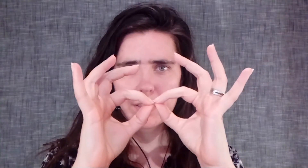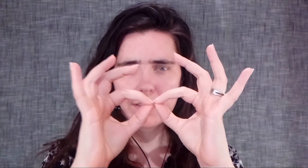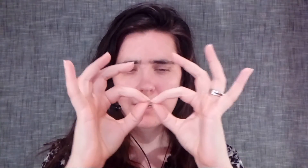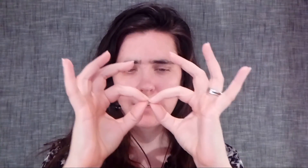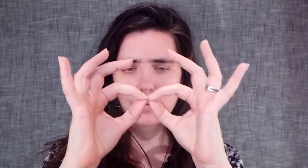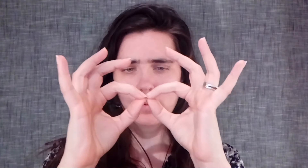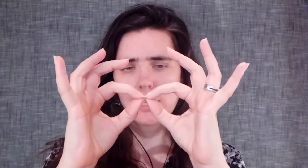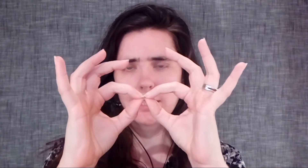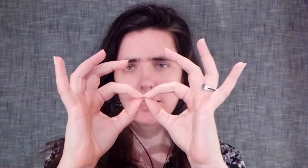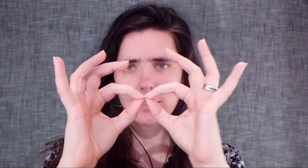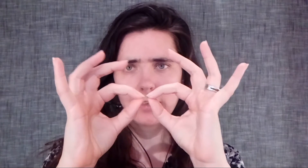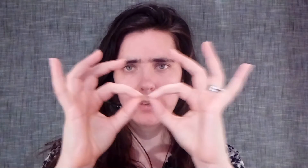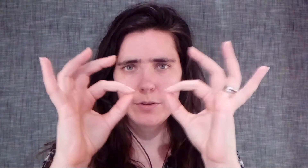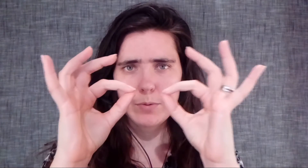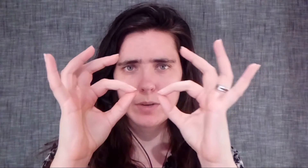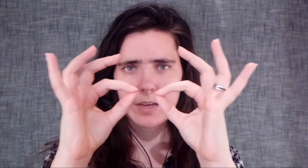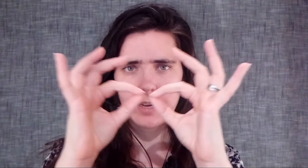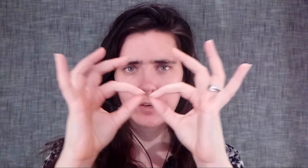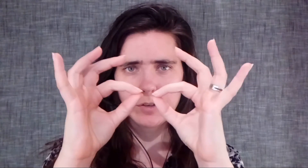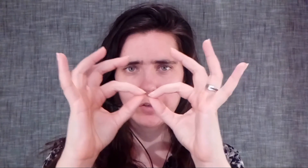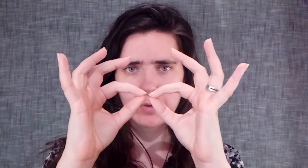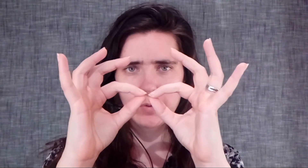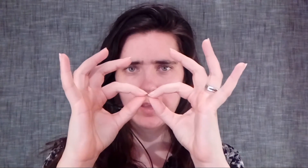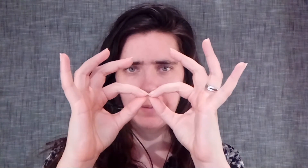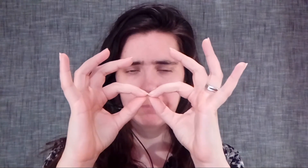these ones, you can do them